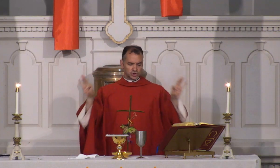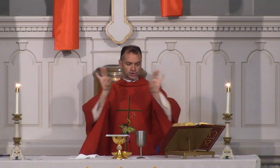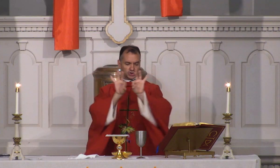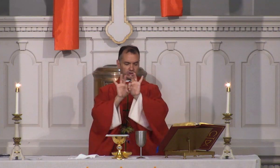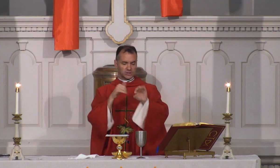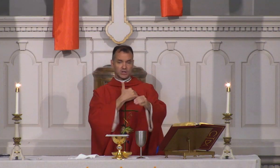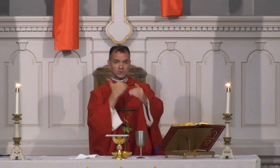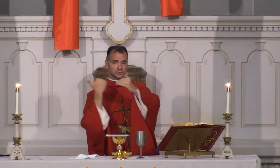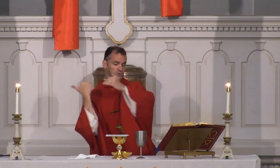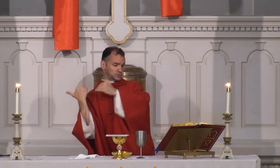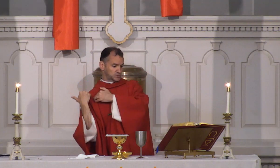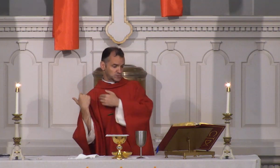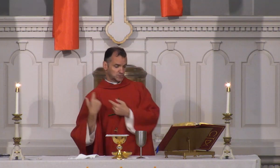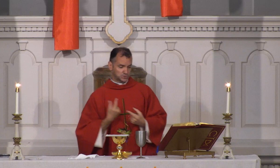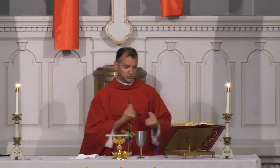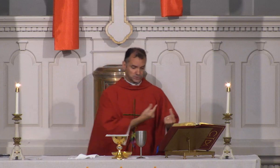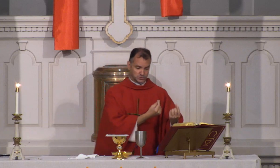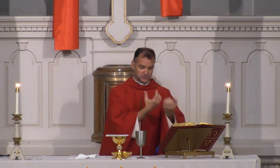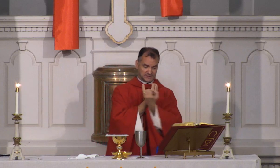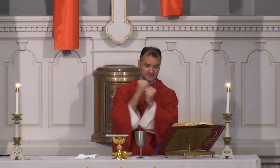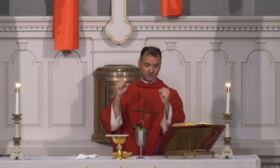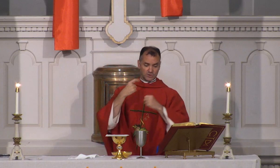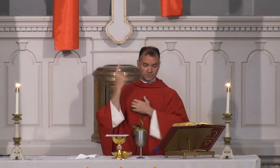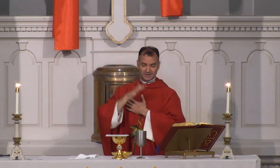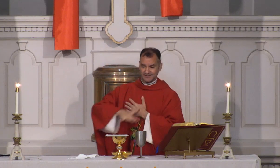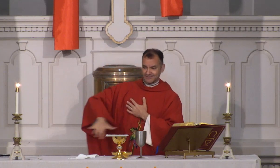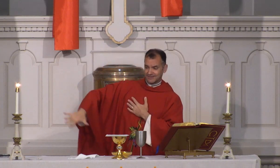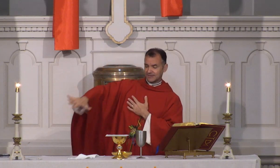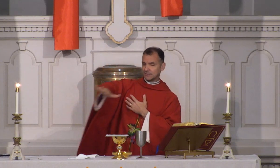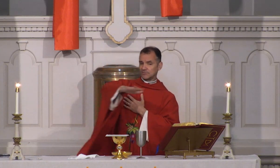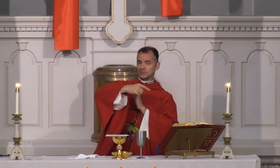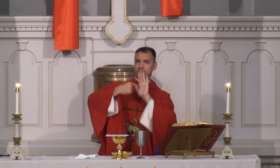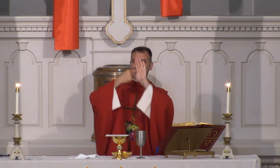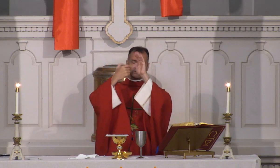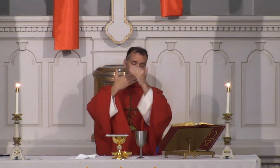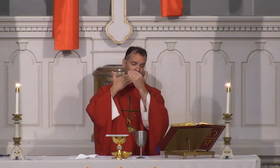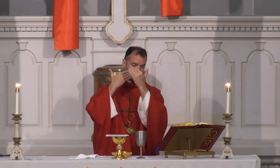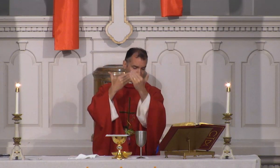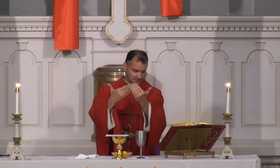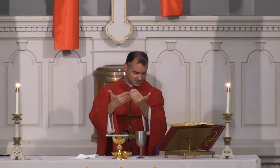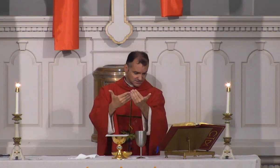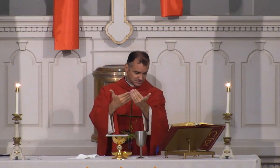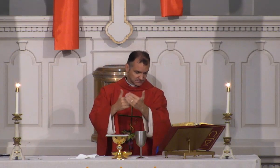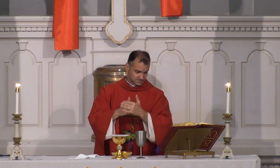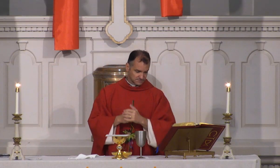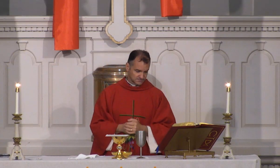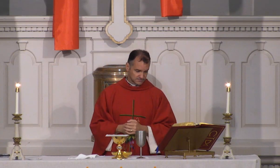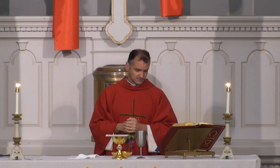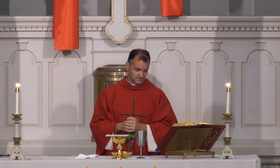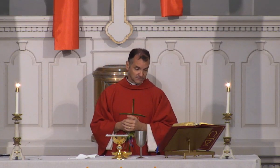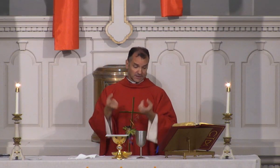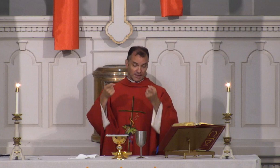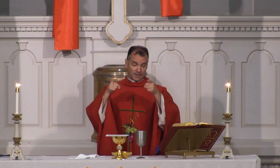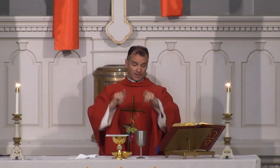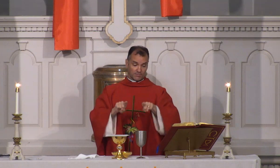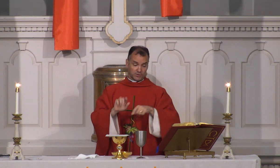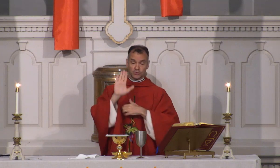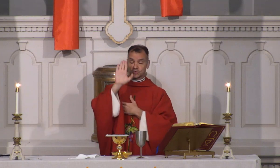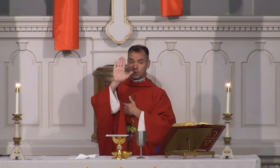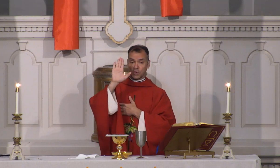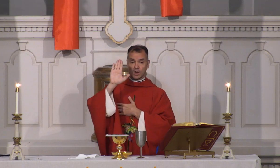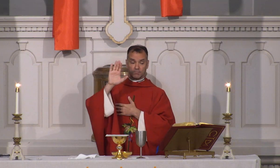salvation, always and everywhere, to give you thanks, Lord, Holy